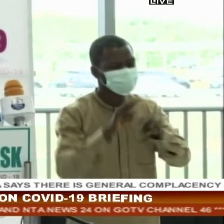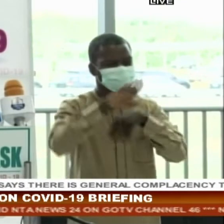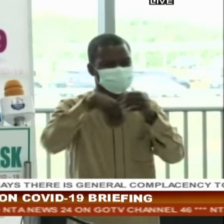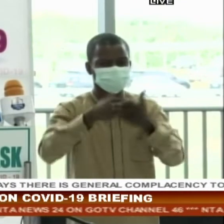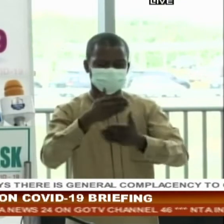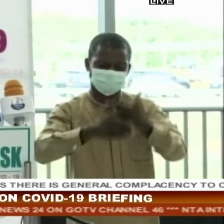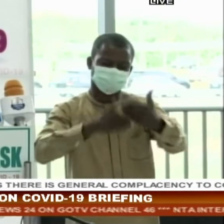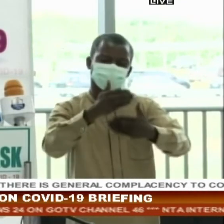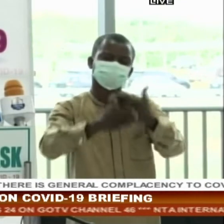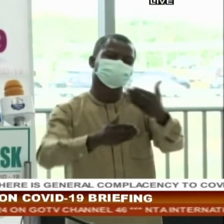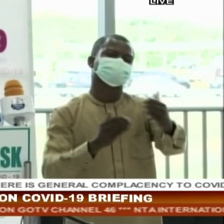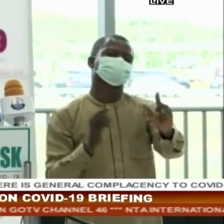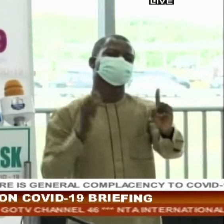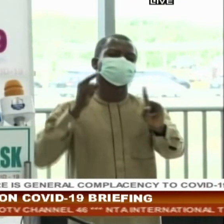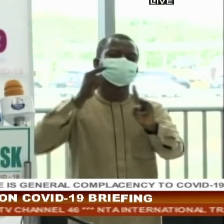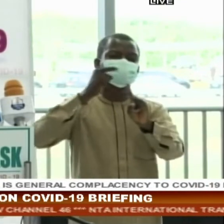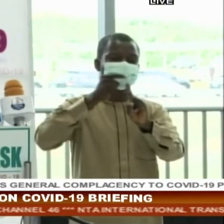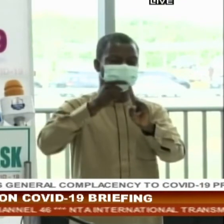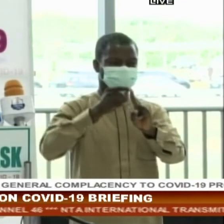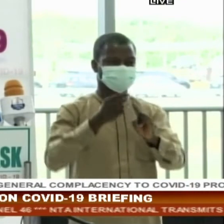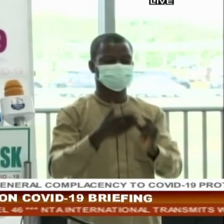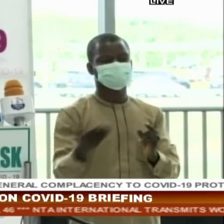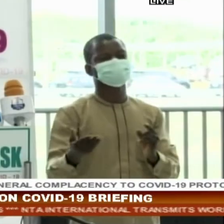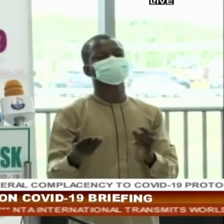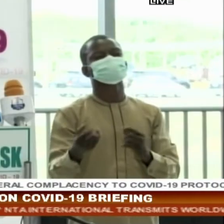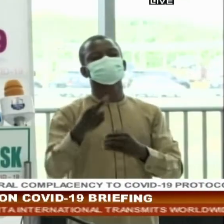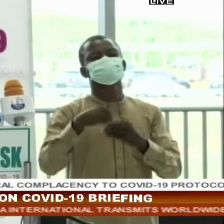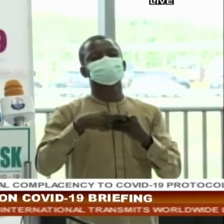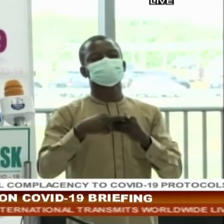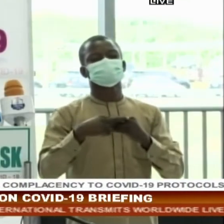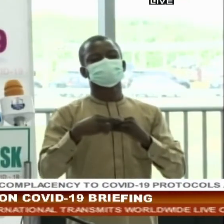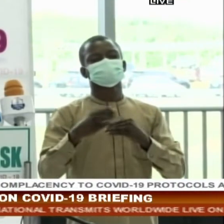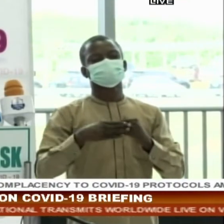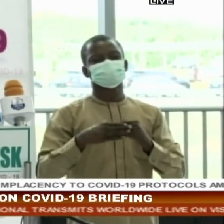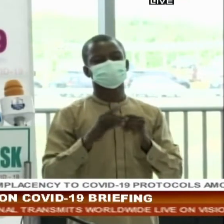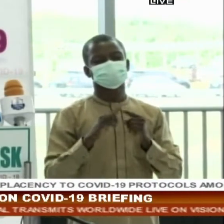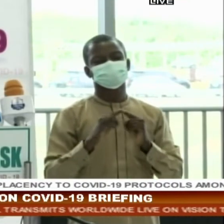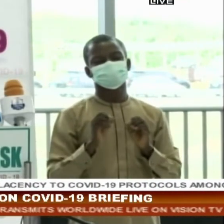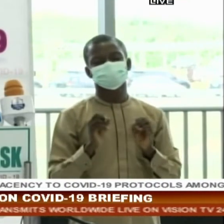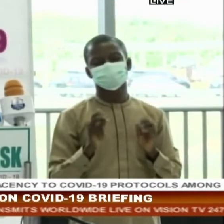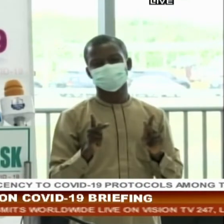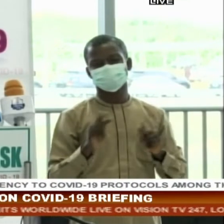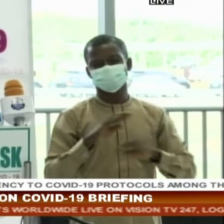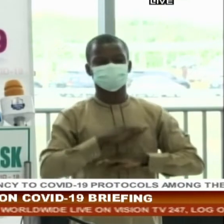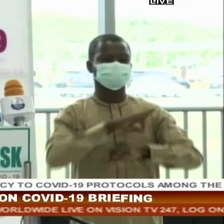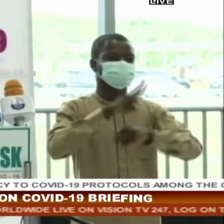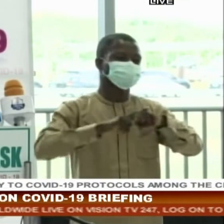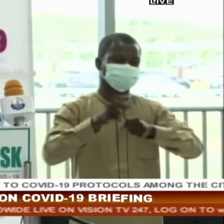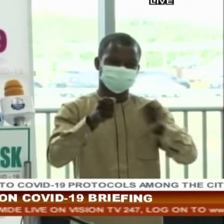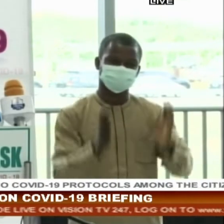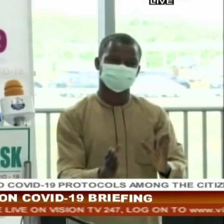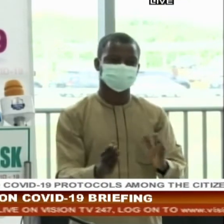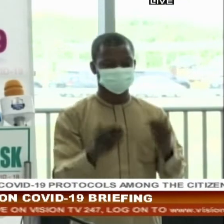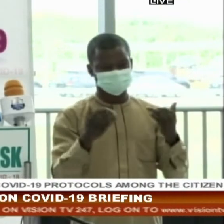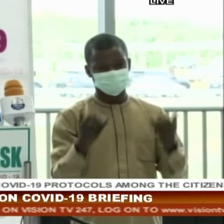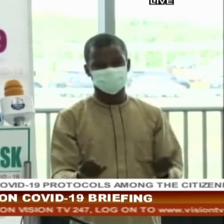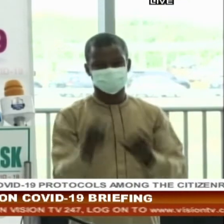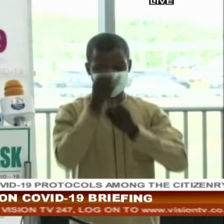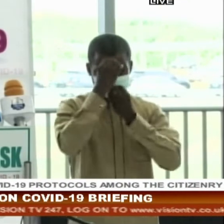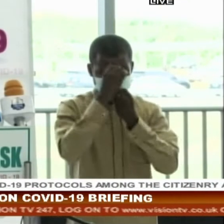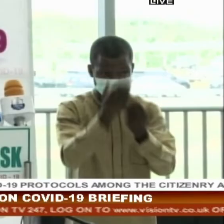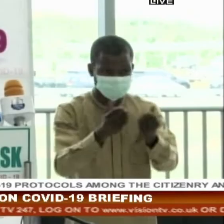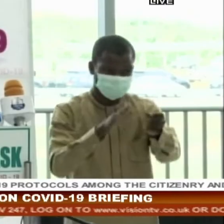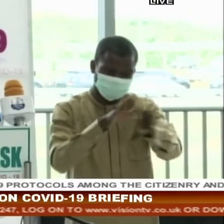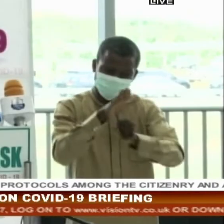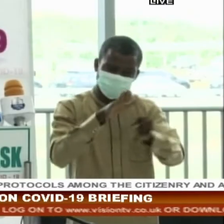return to the early days of the pandemic. The National Coordinator will now provide the details